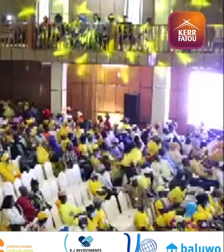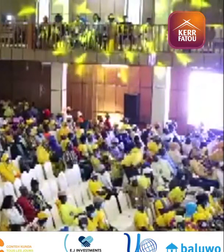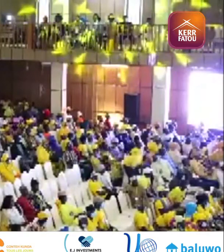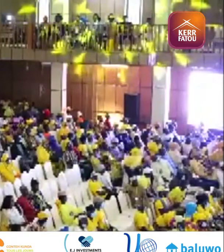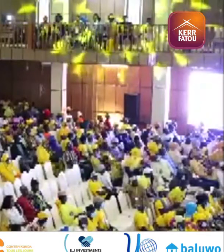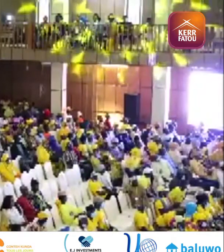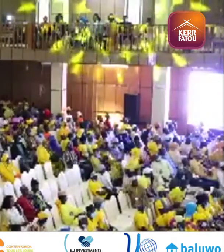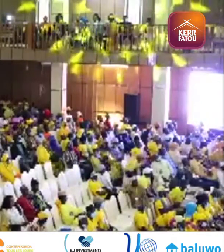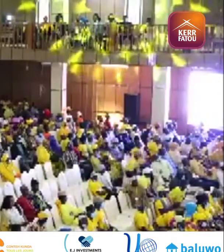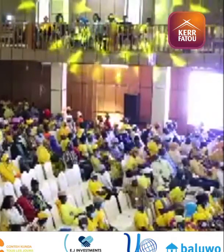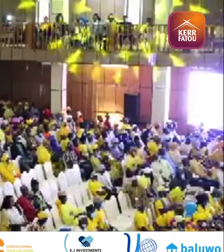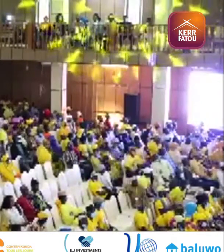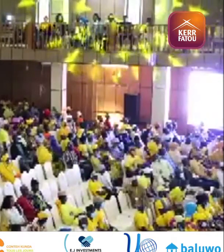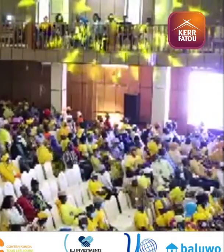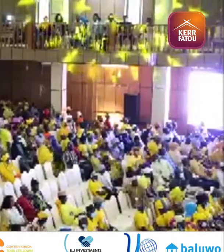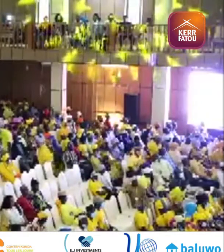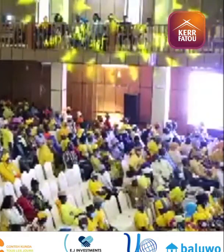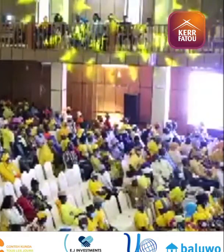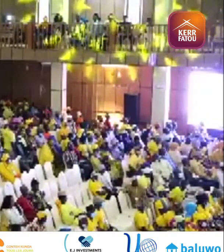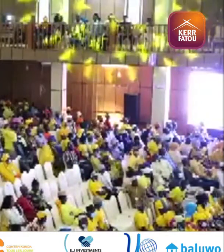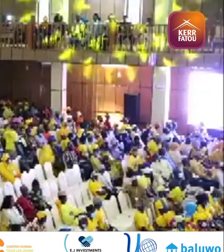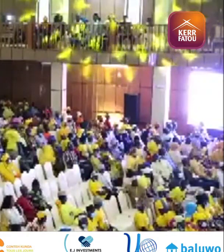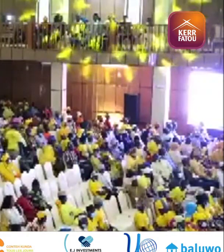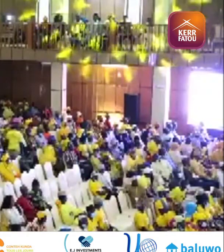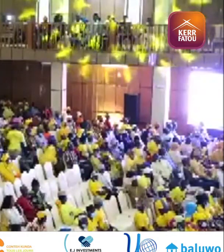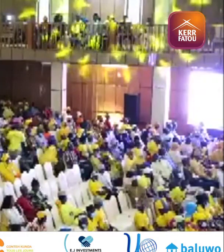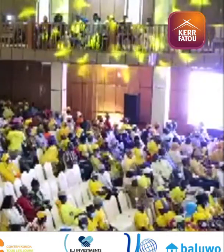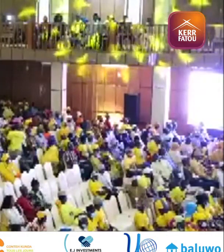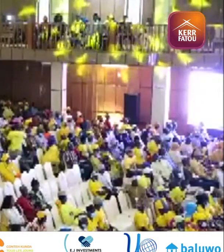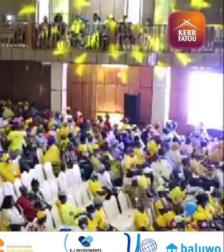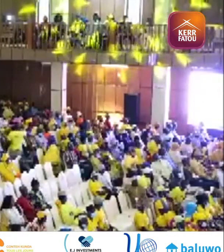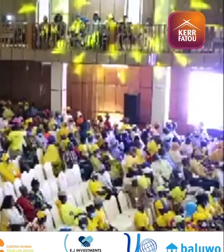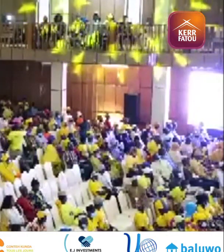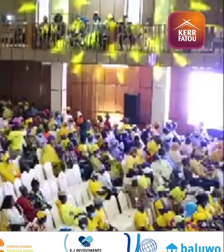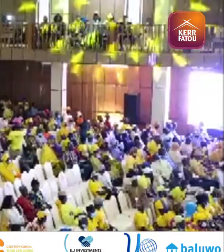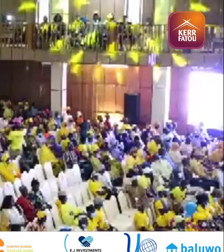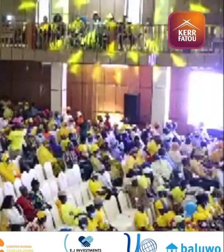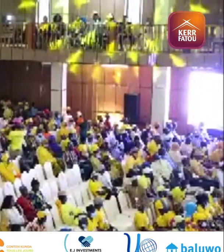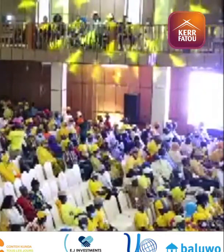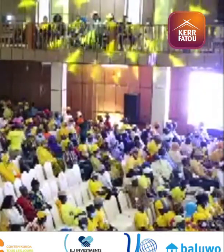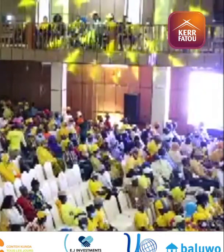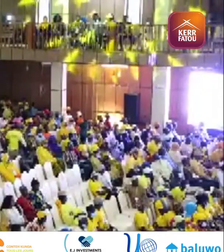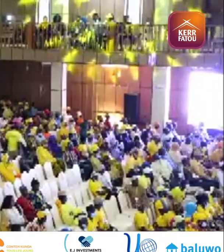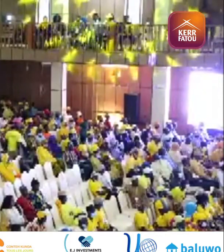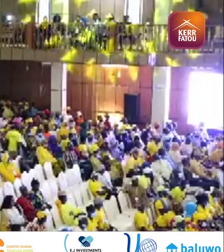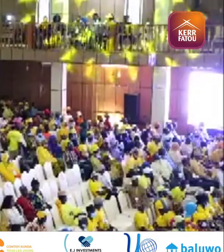Before I deliver figures, I just want to